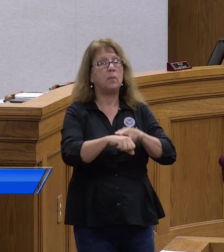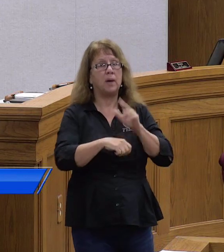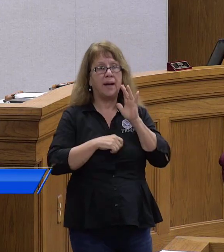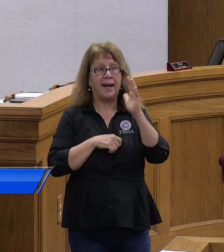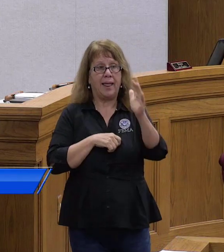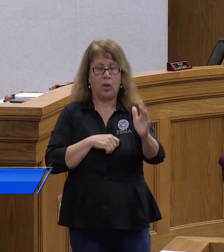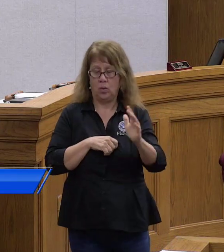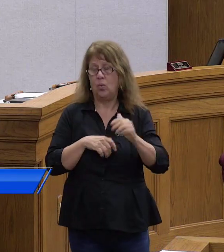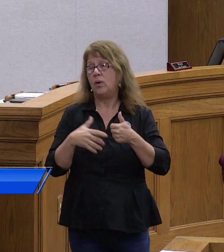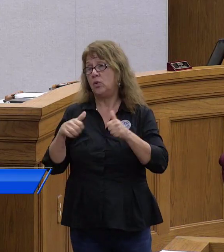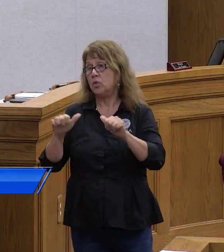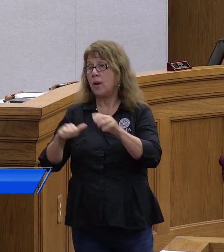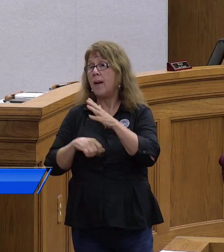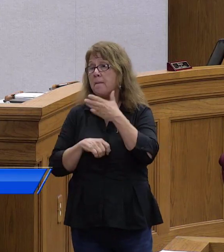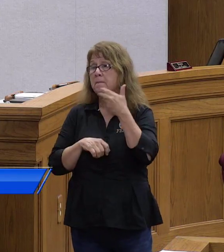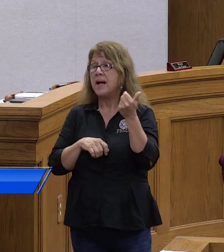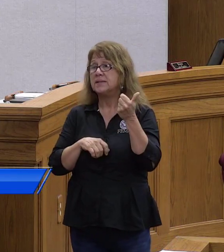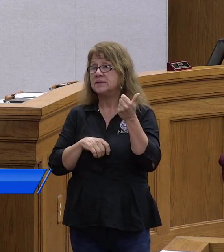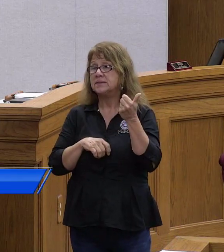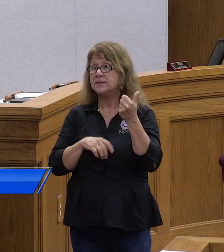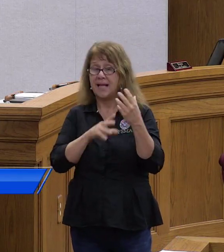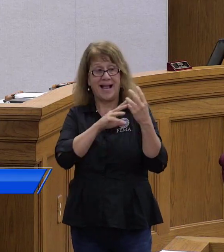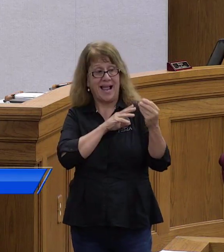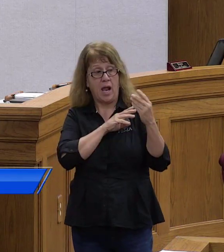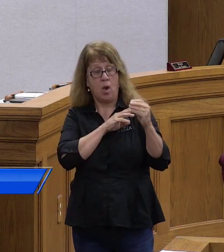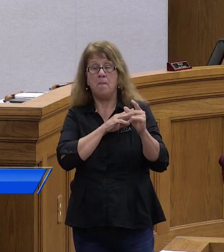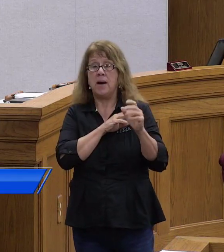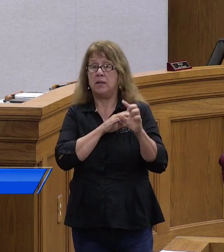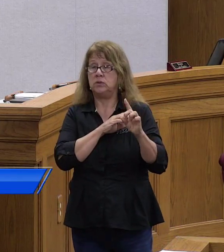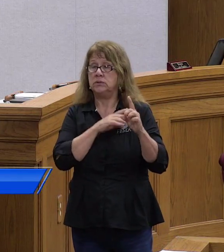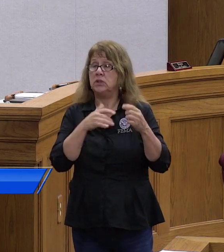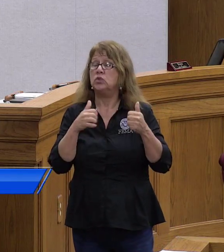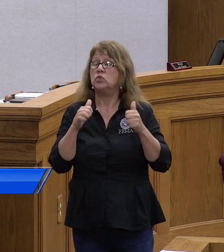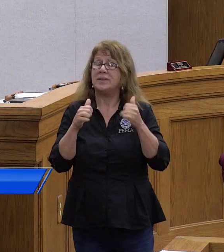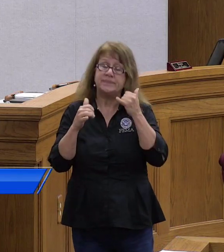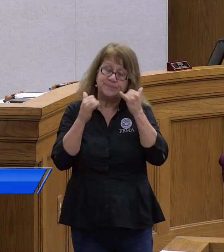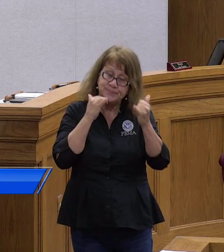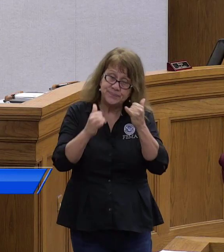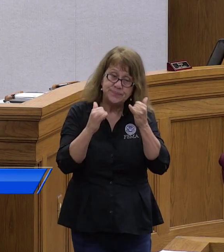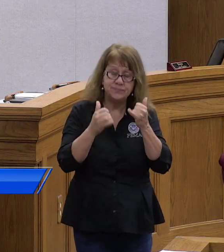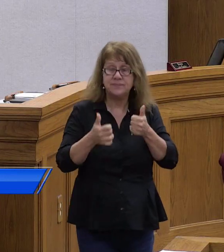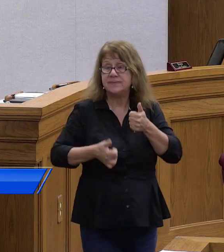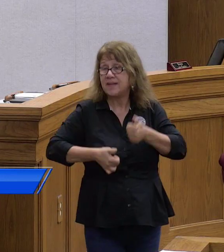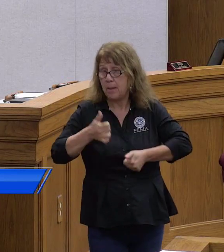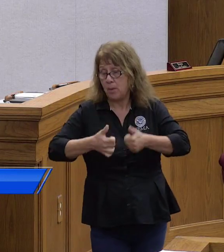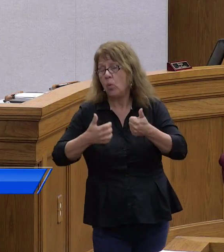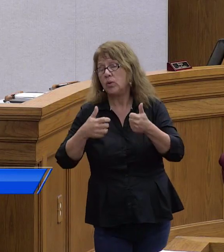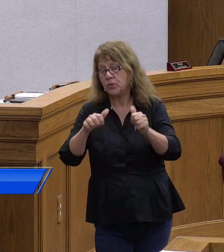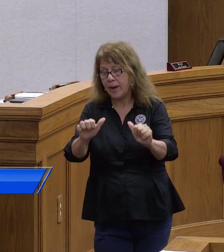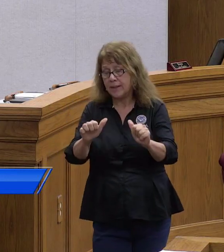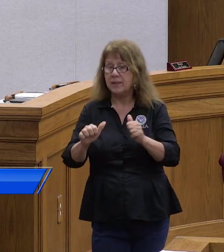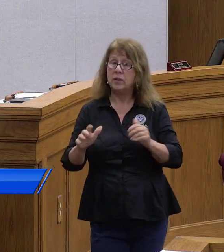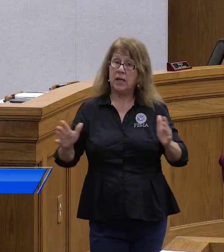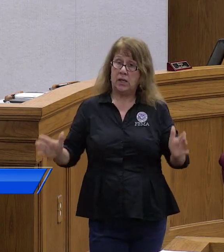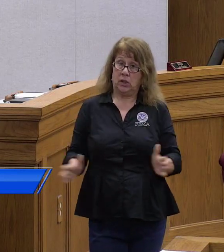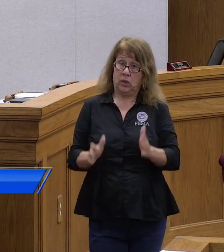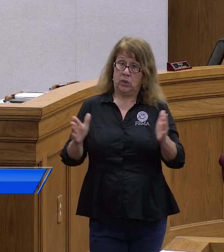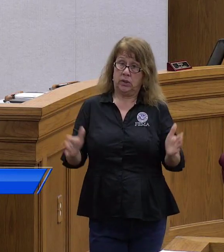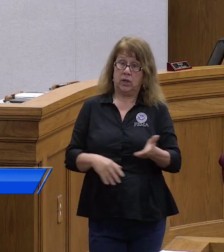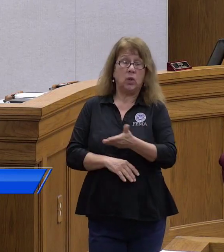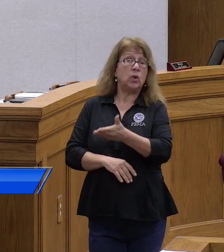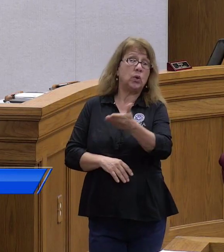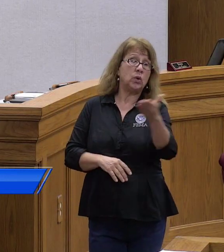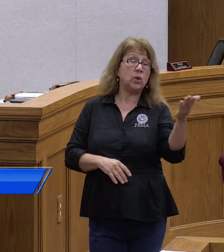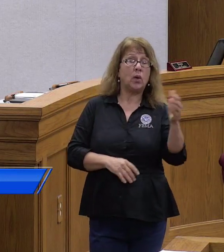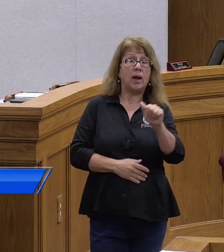would do our best to make an outbound type of call to those customers or text message. So I want to encourage you to go to